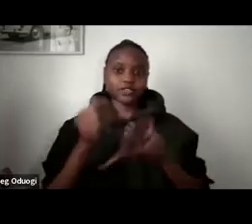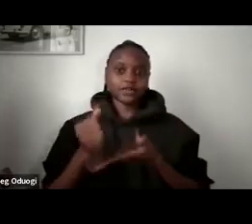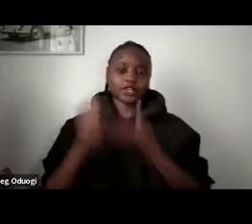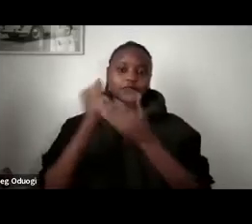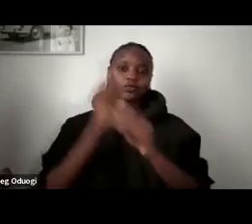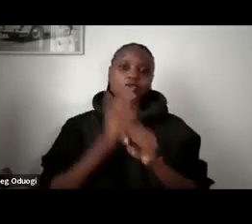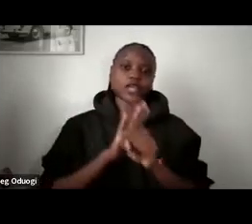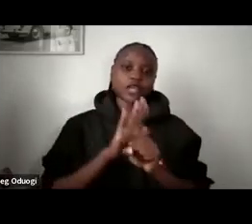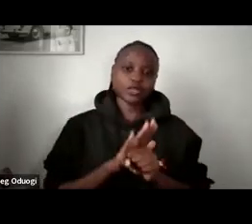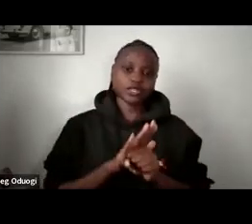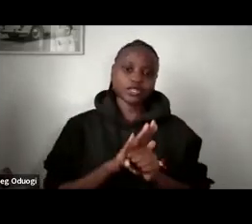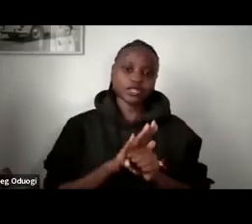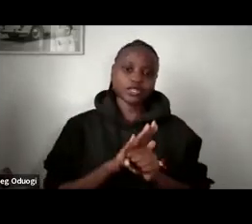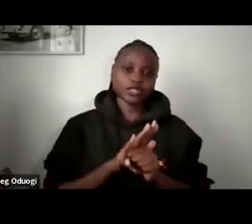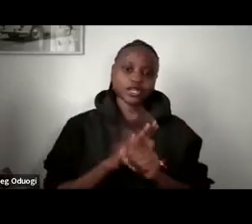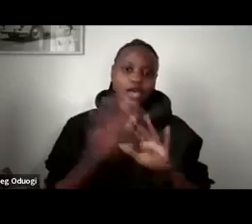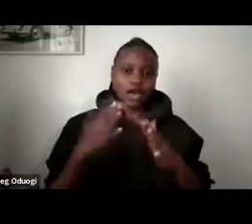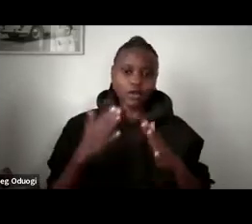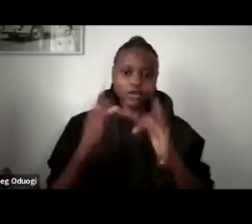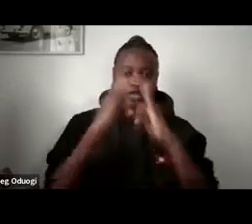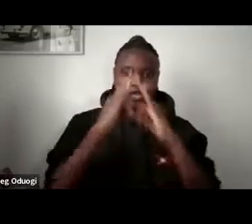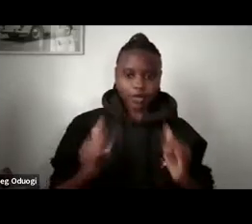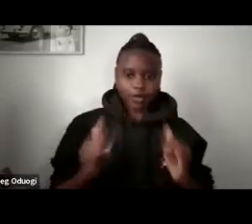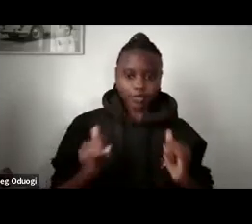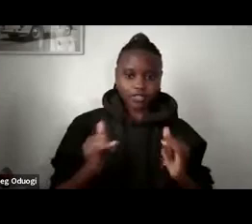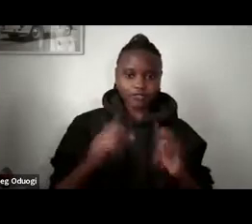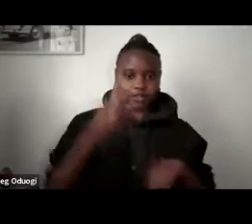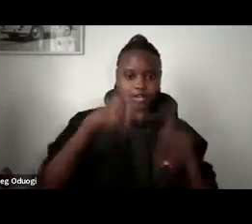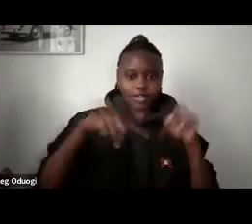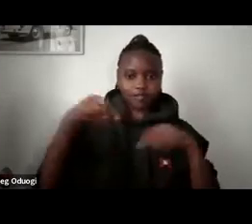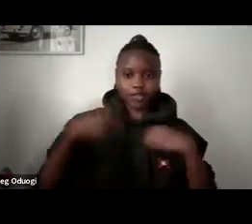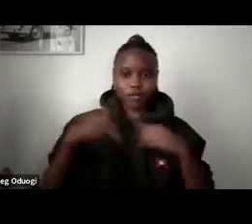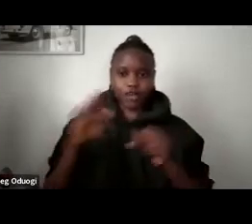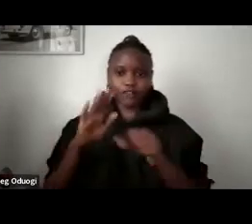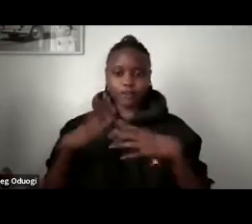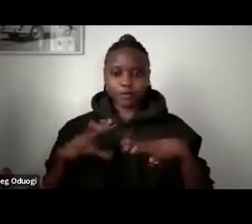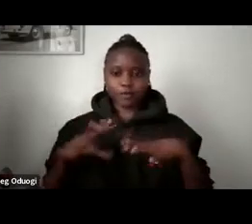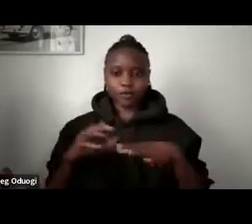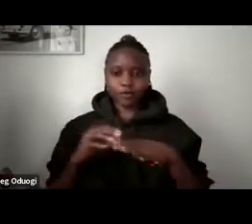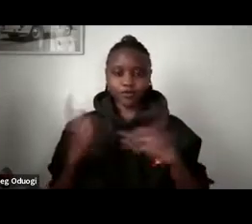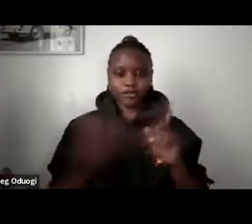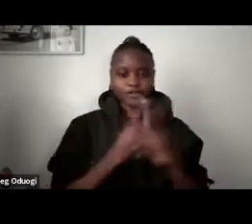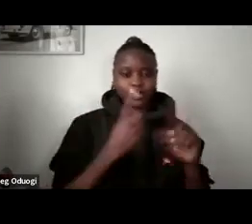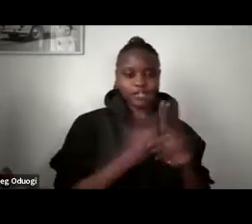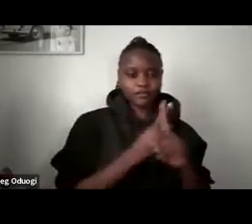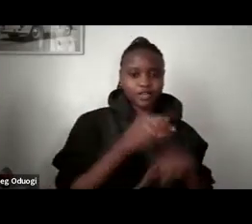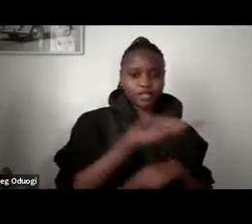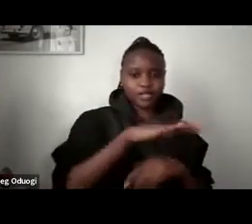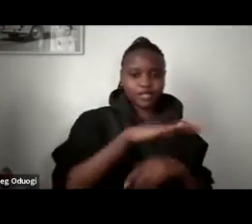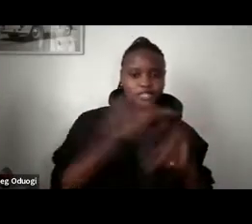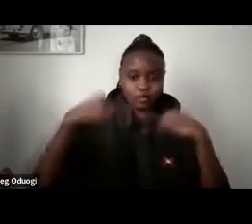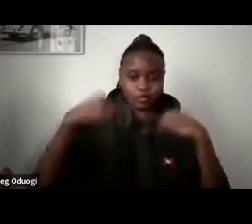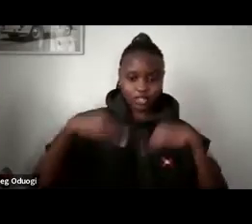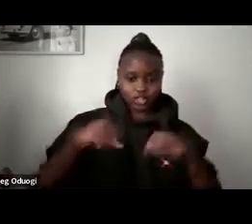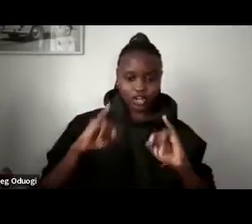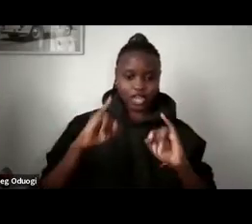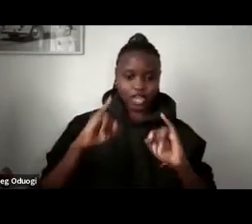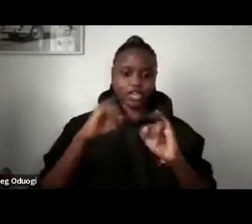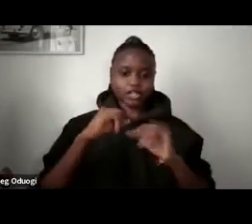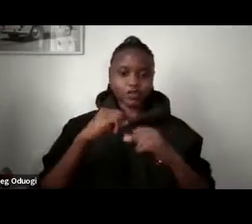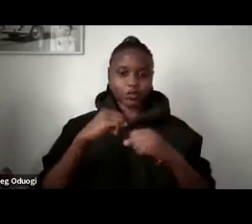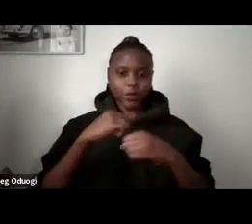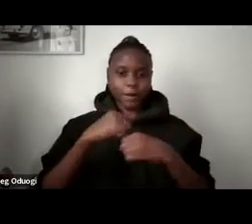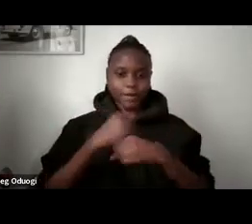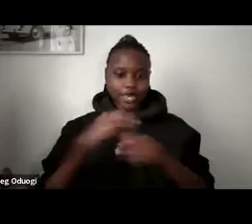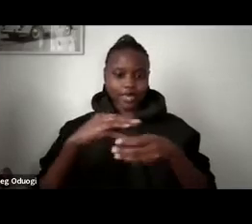In regards to the camp, it's very diverse. We have people of all diversities. So they've tried to make the materials very accessible